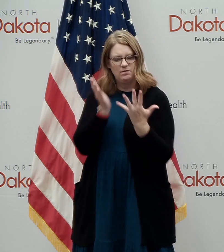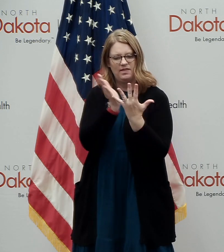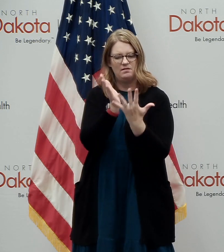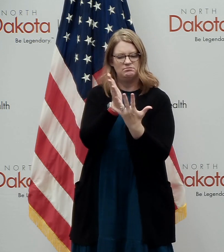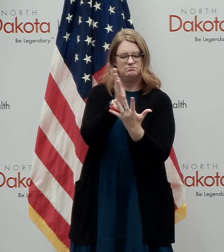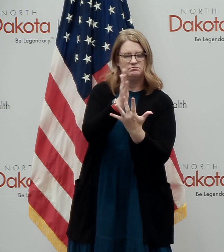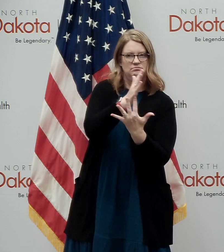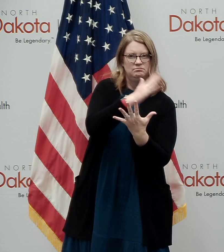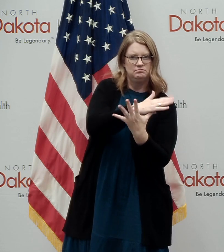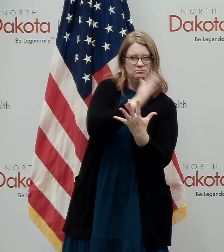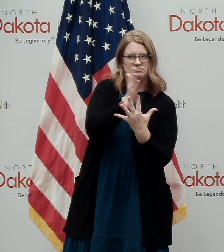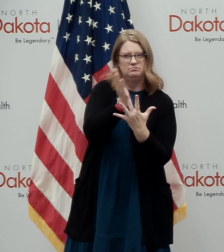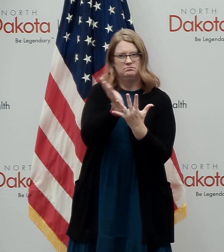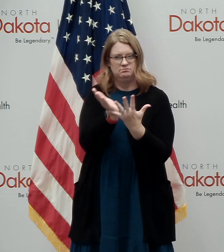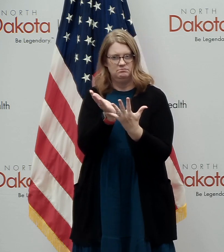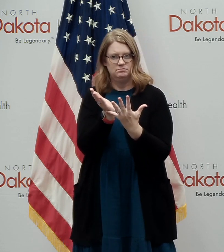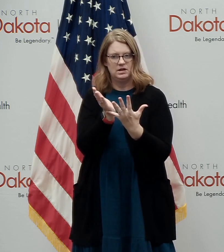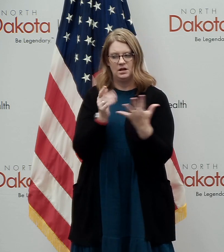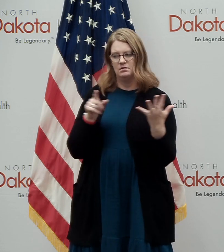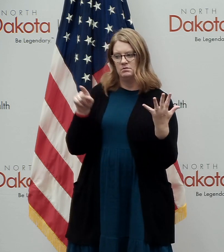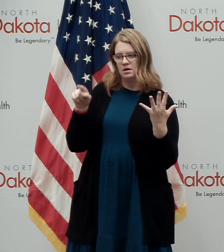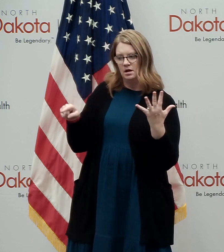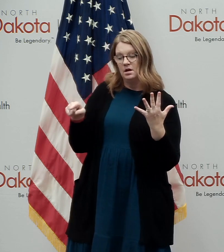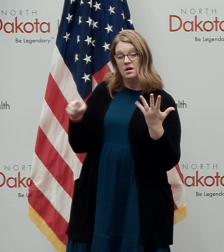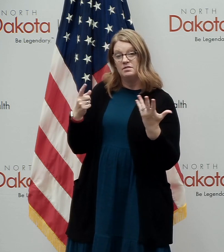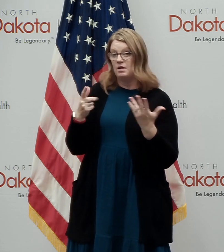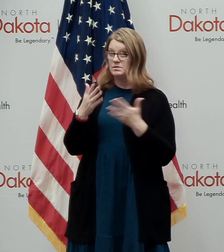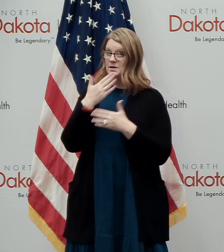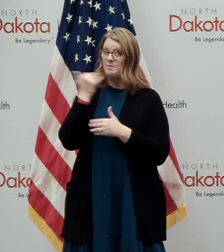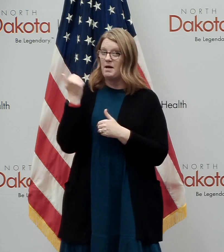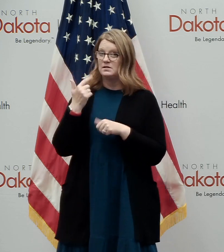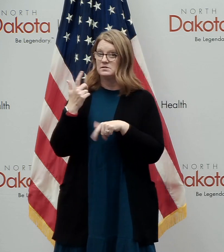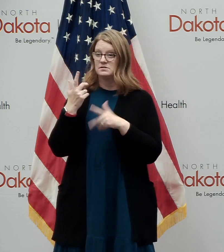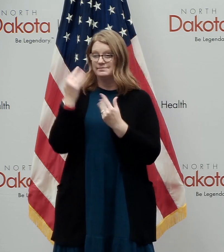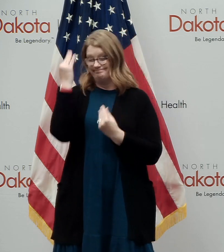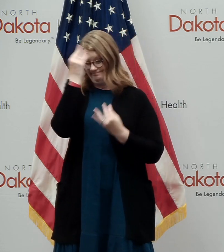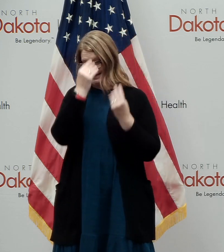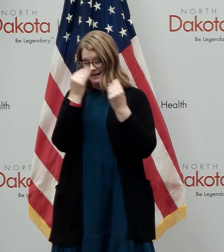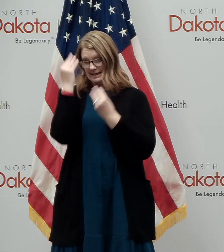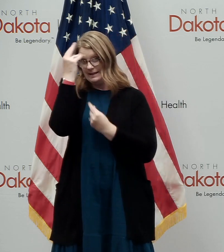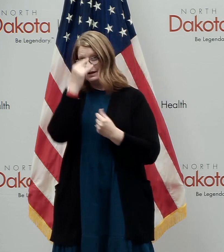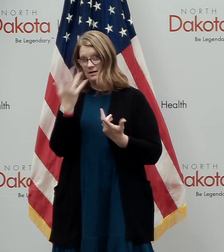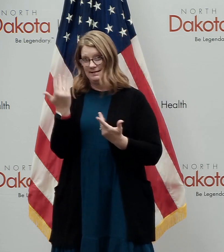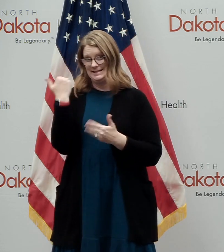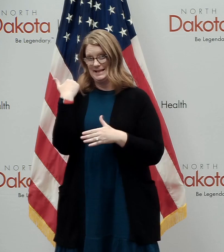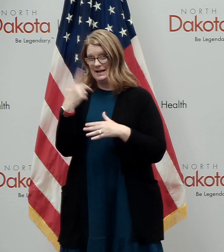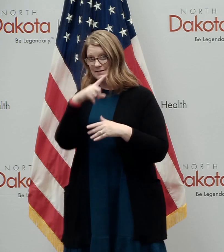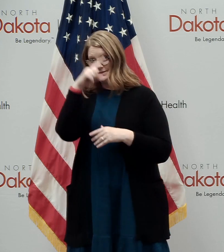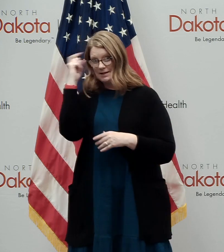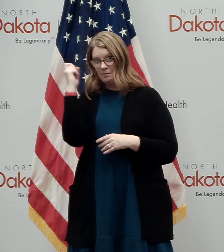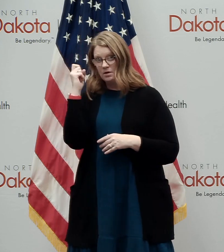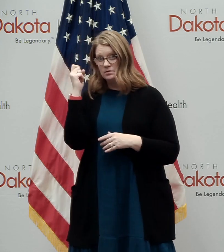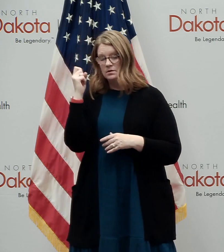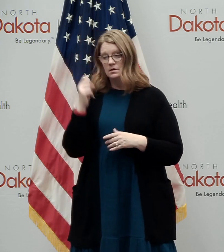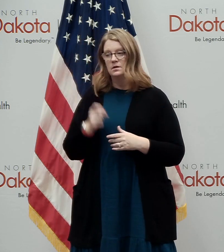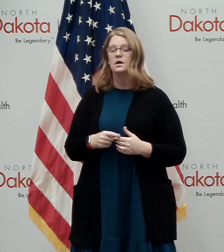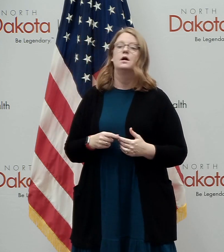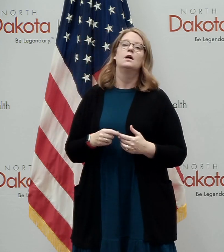that again was done with the best available thinking at the time this last summer when those plans were put together.